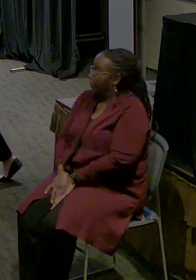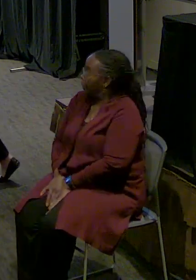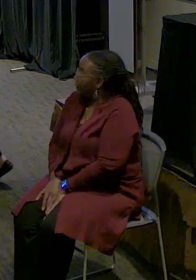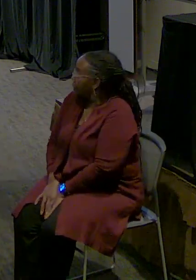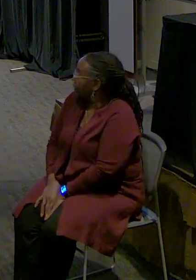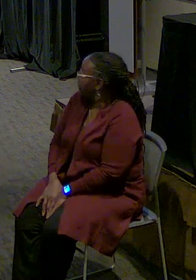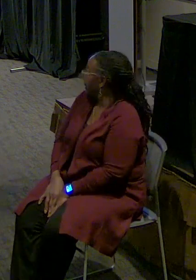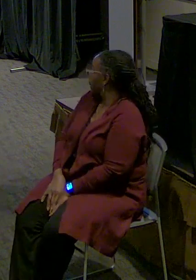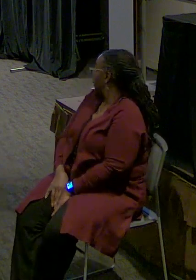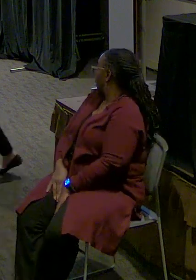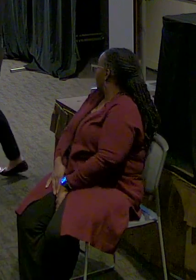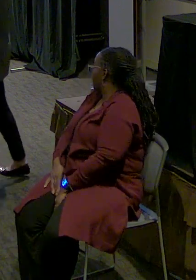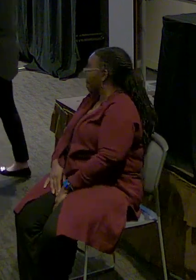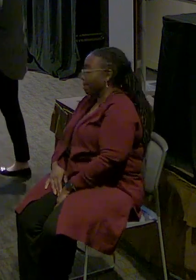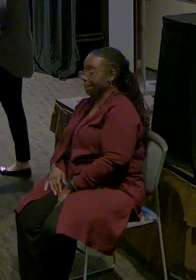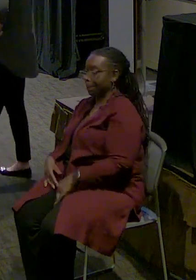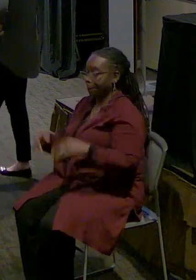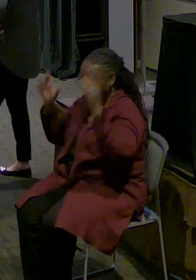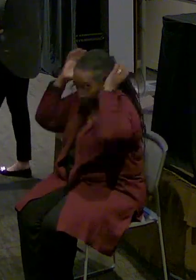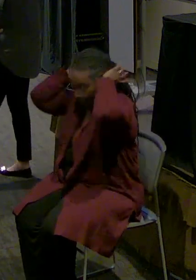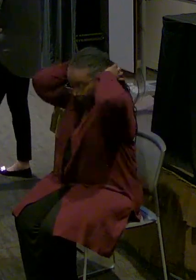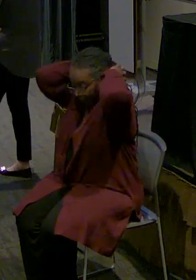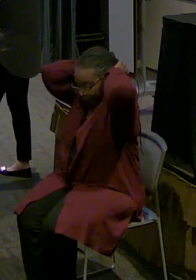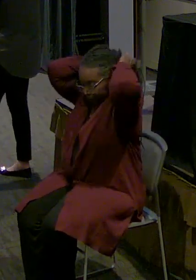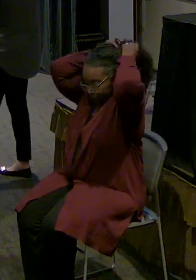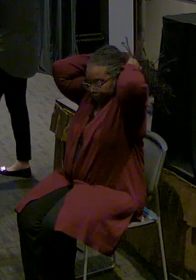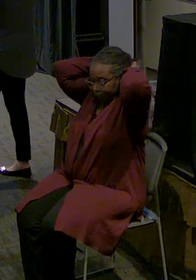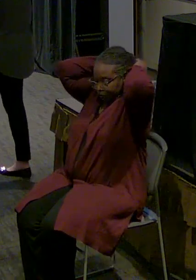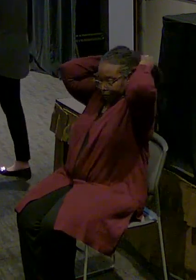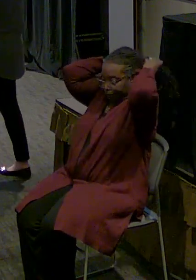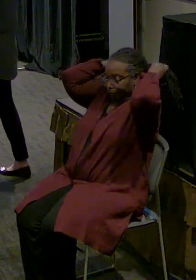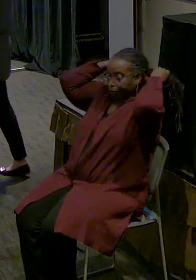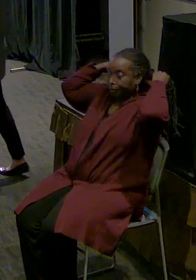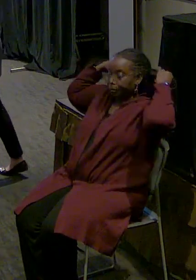Mm-hmm. Yes. Absolutely. Absolutely. So,